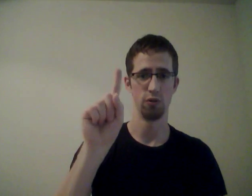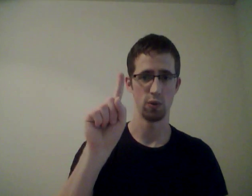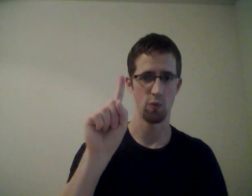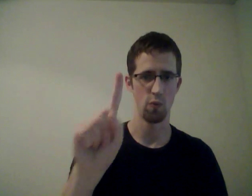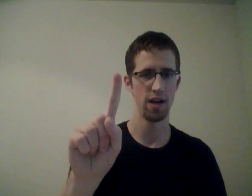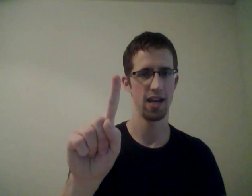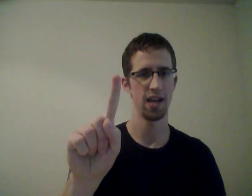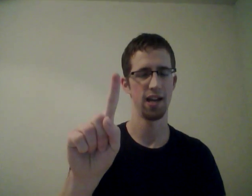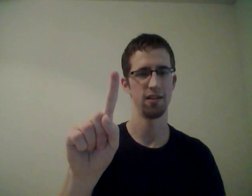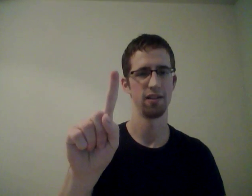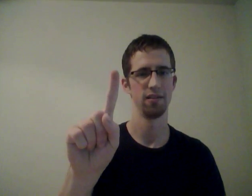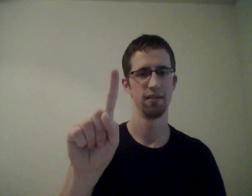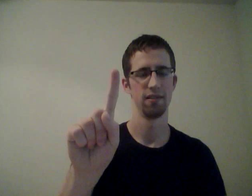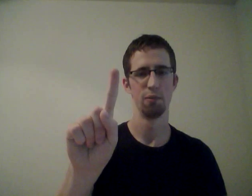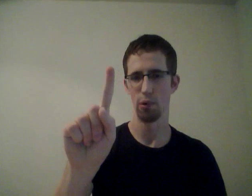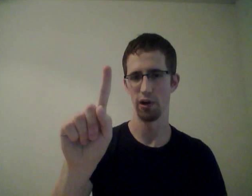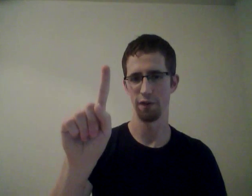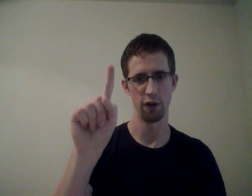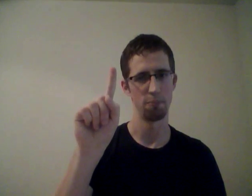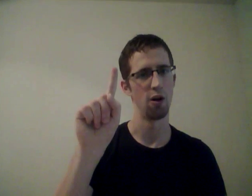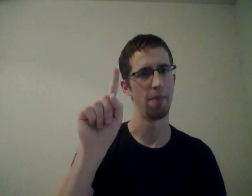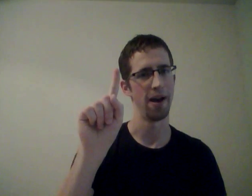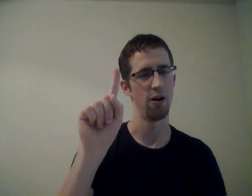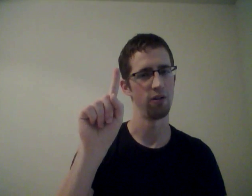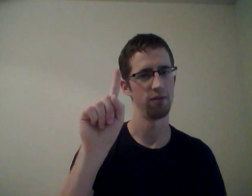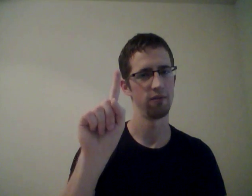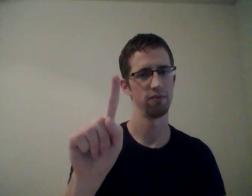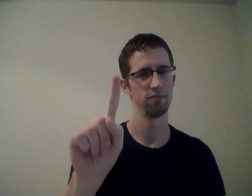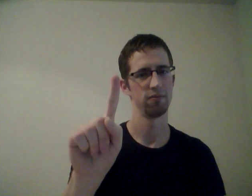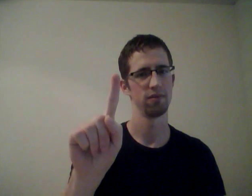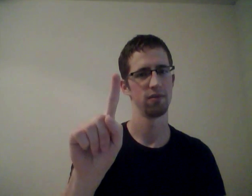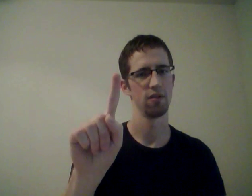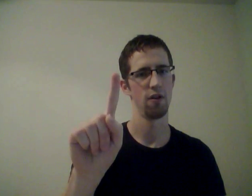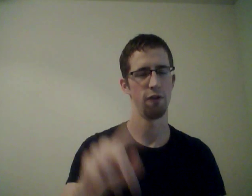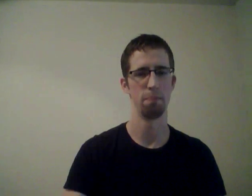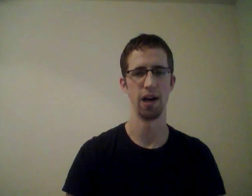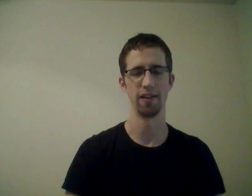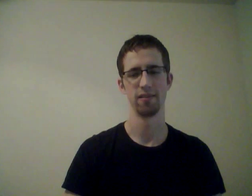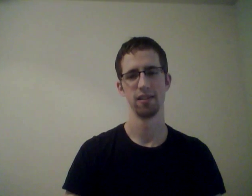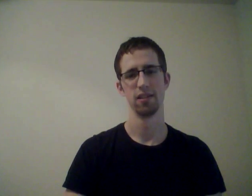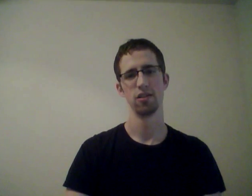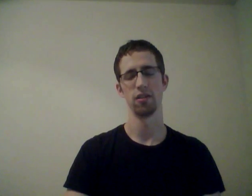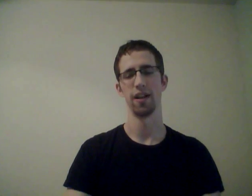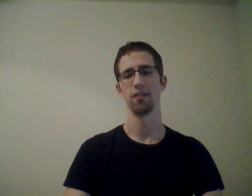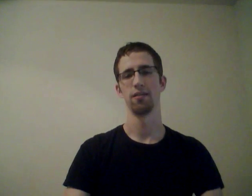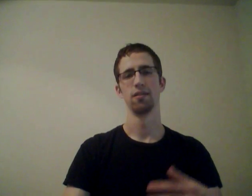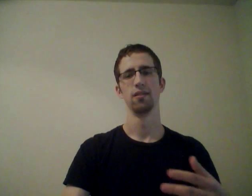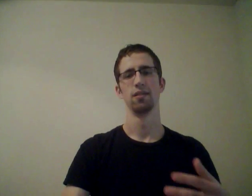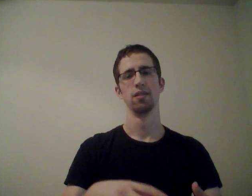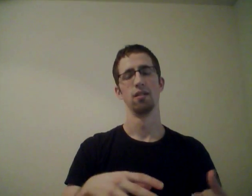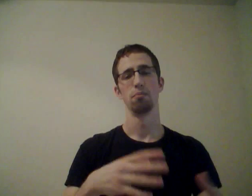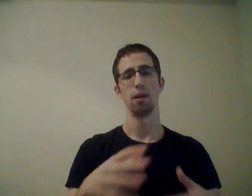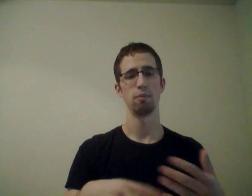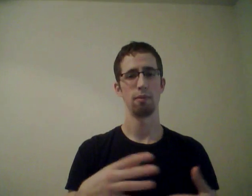use one hand, pointer finger, palm out for butt. So like, blah, blah, blah, blah,